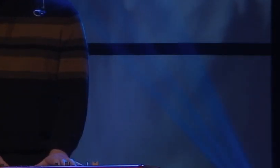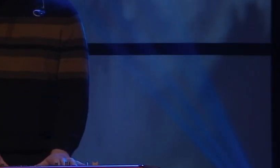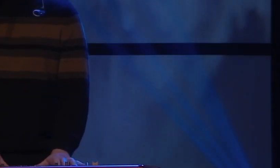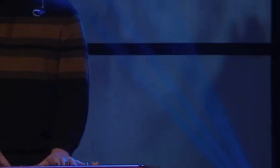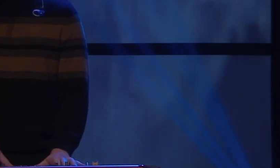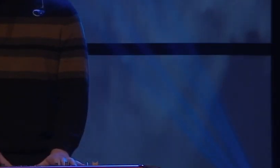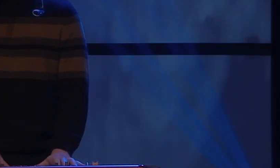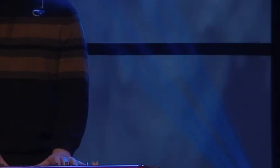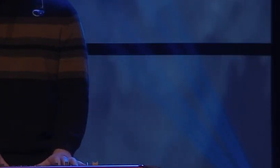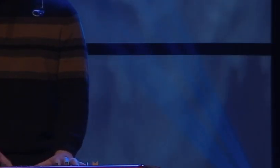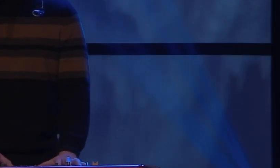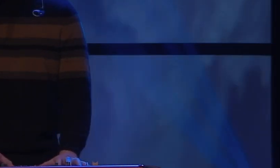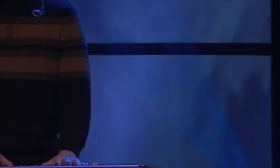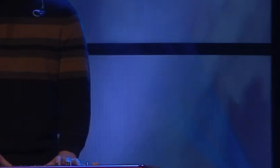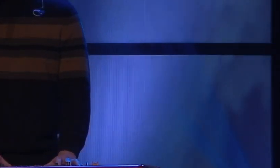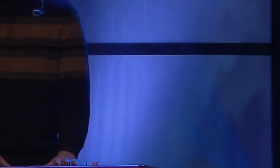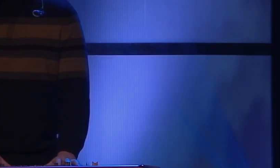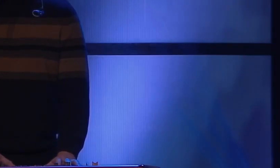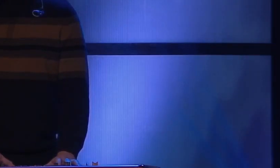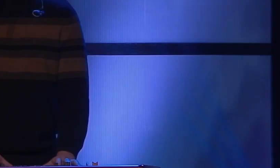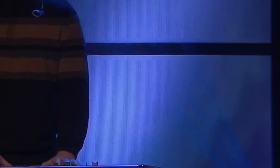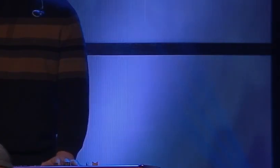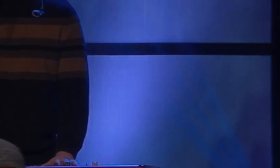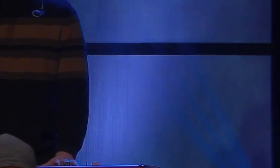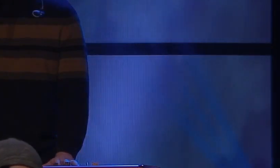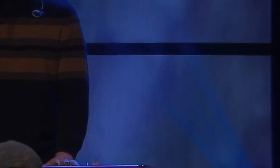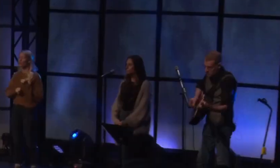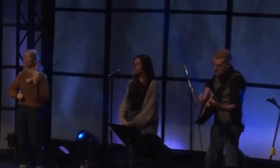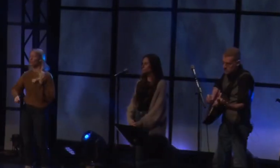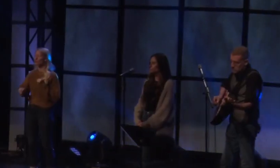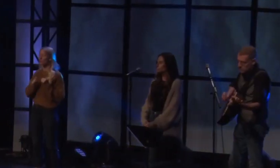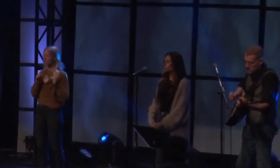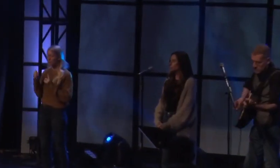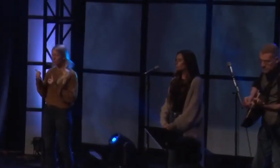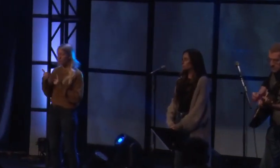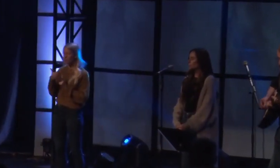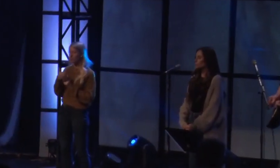broken pieces of their heart.